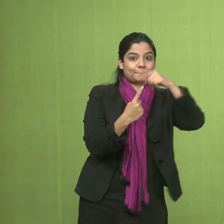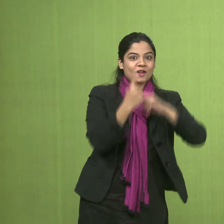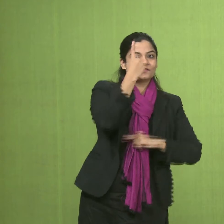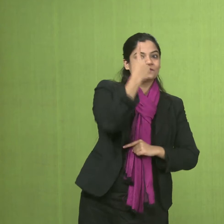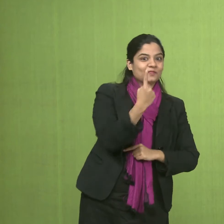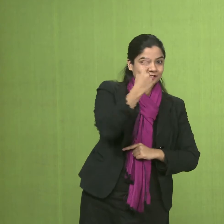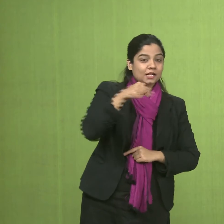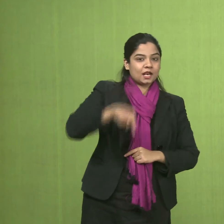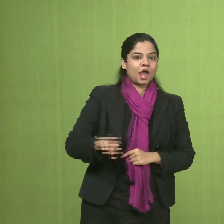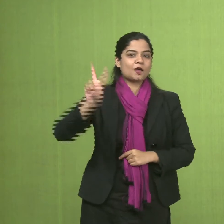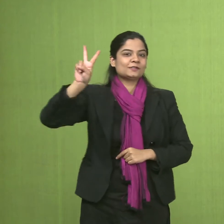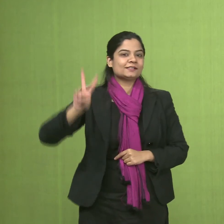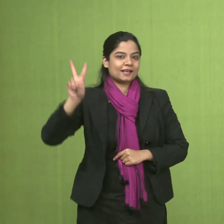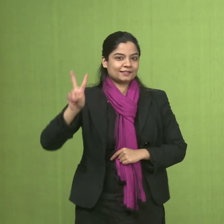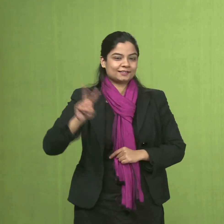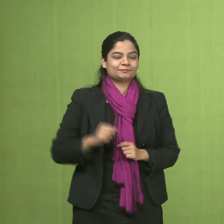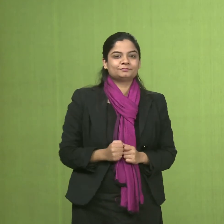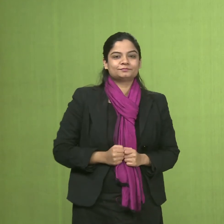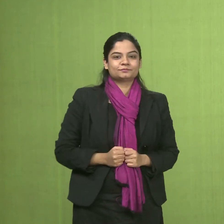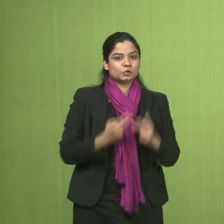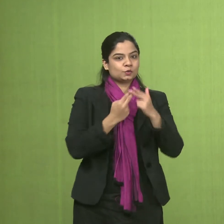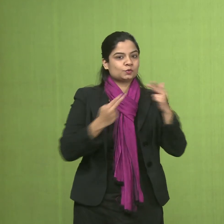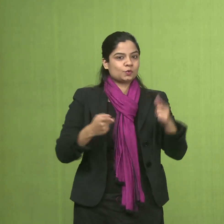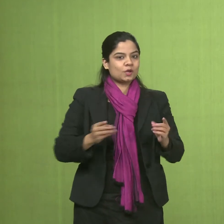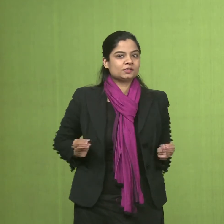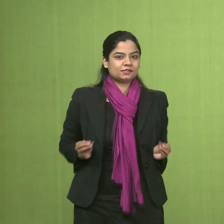1. Now let's discuss part 2.